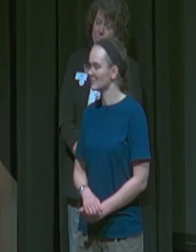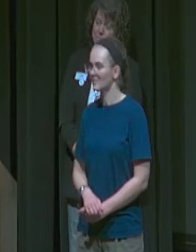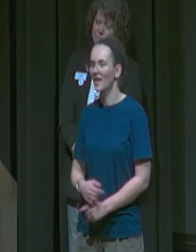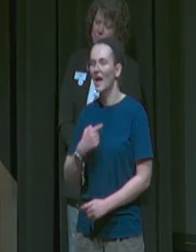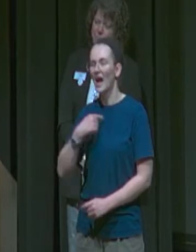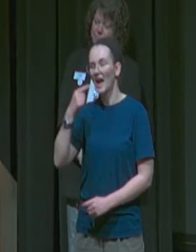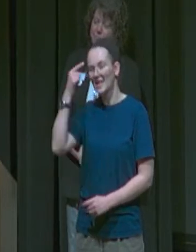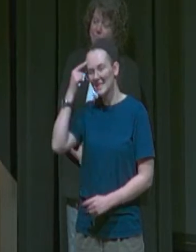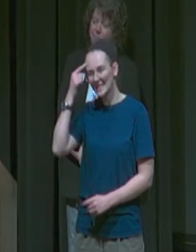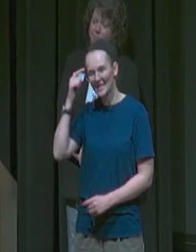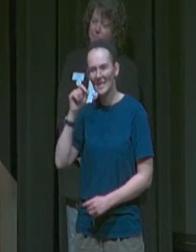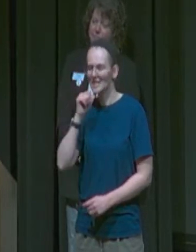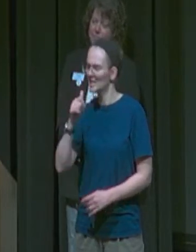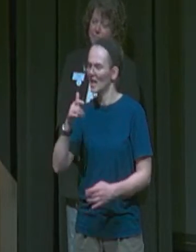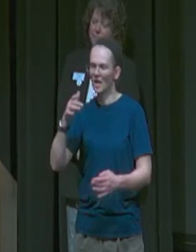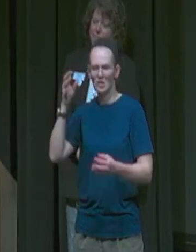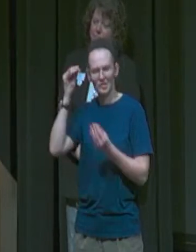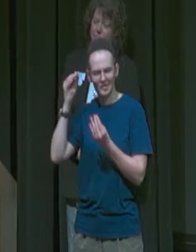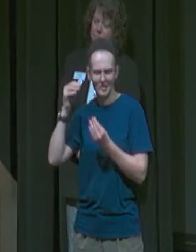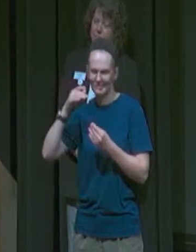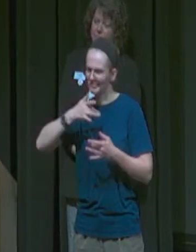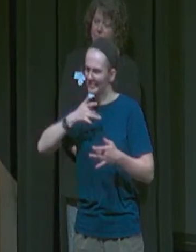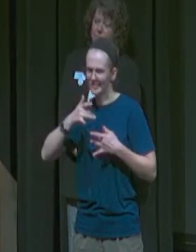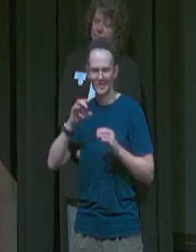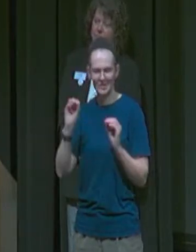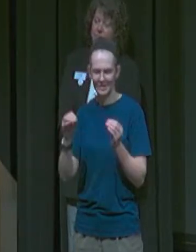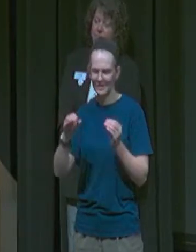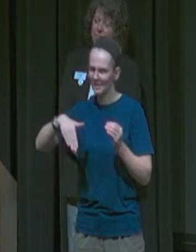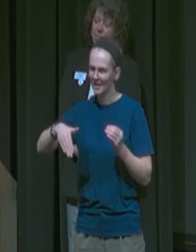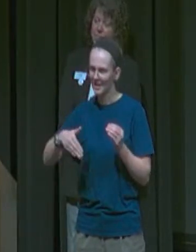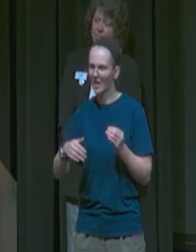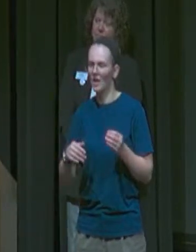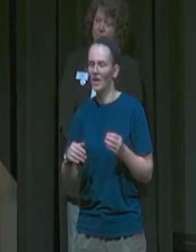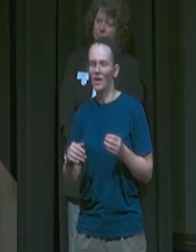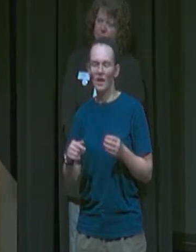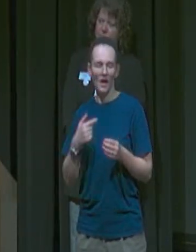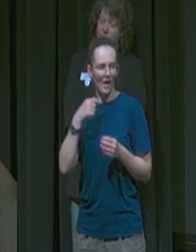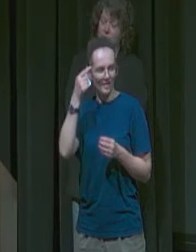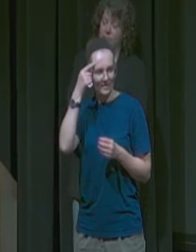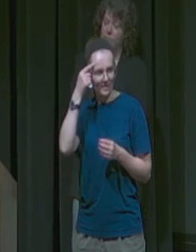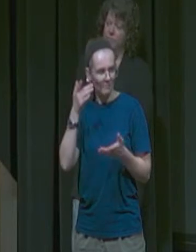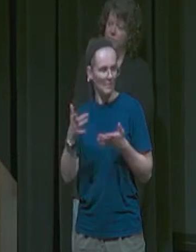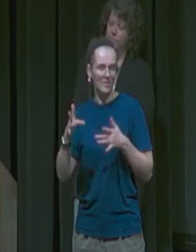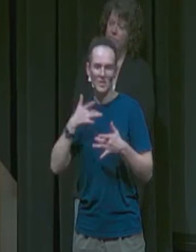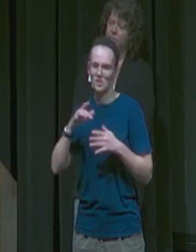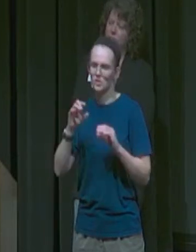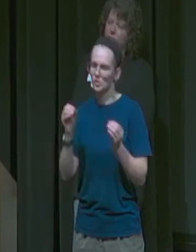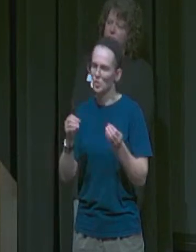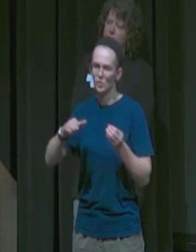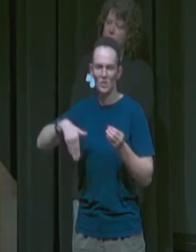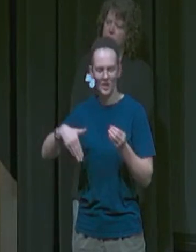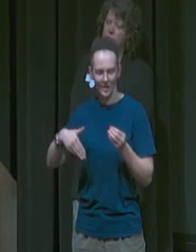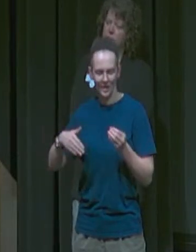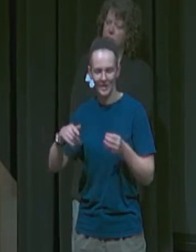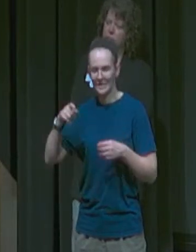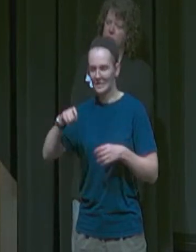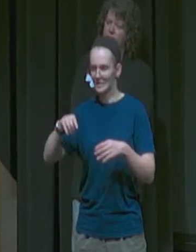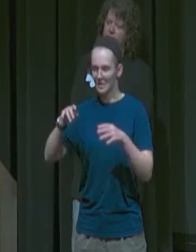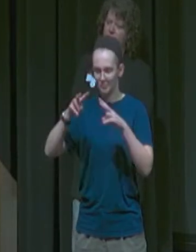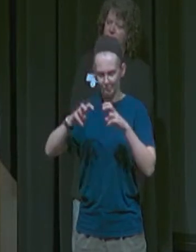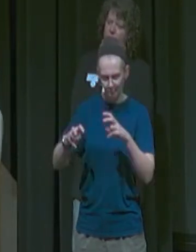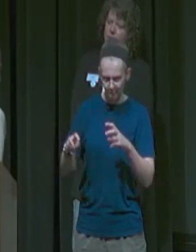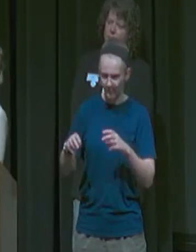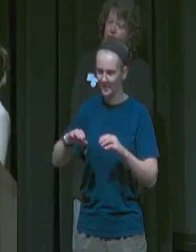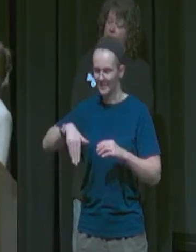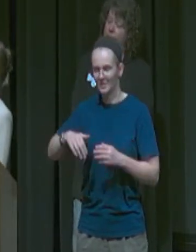I don't think that that's even a consideration, that it's not anything that is a concern or something that needed to be